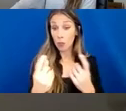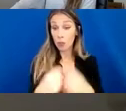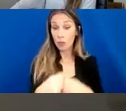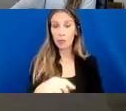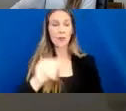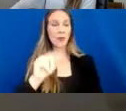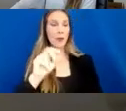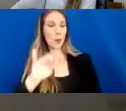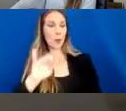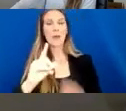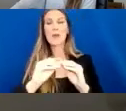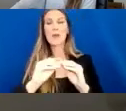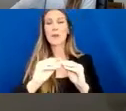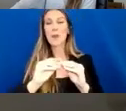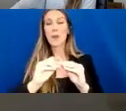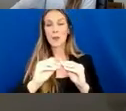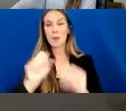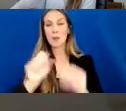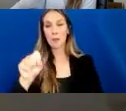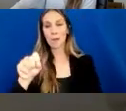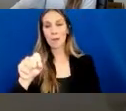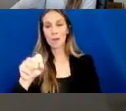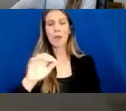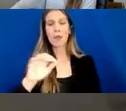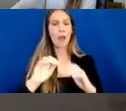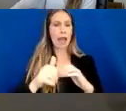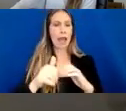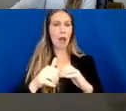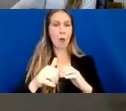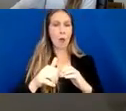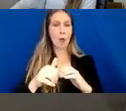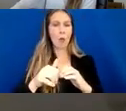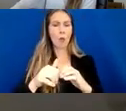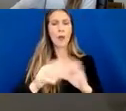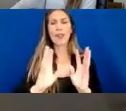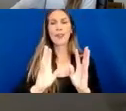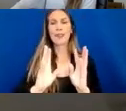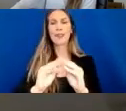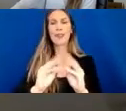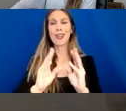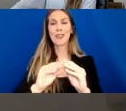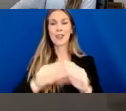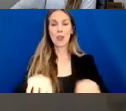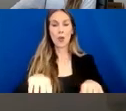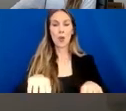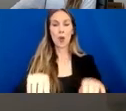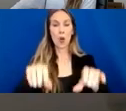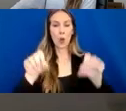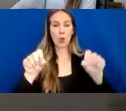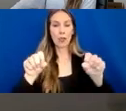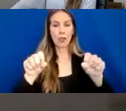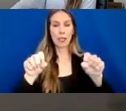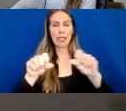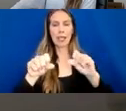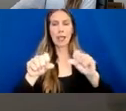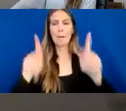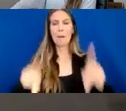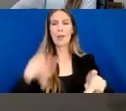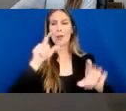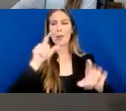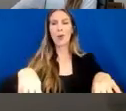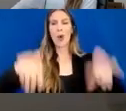I'll share one more, which is, how is a session host determined?